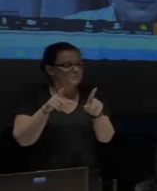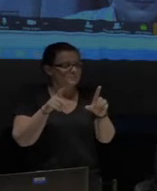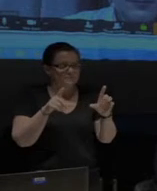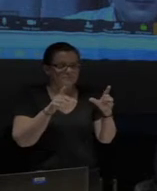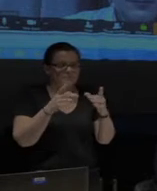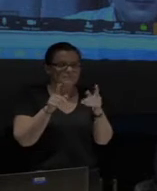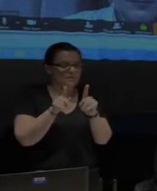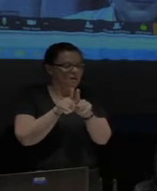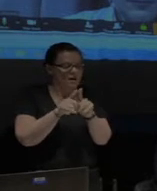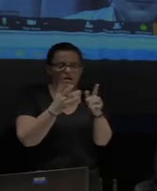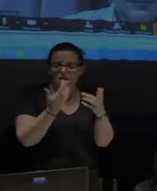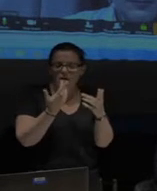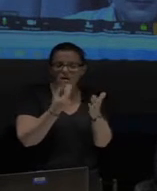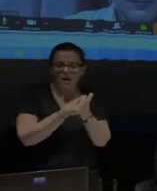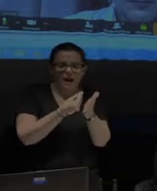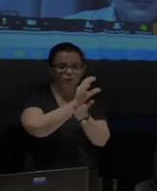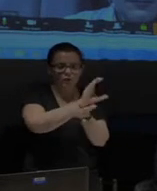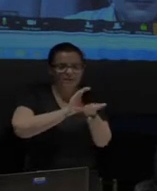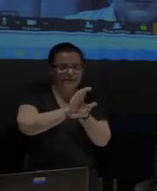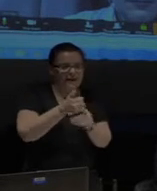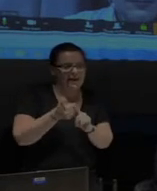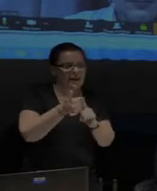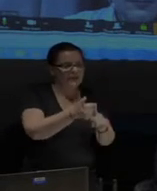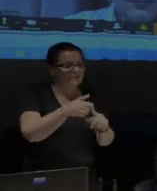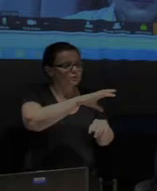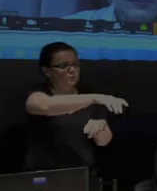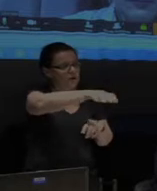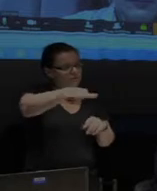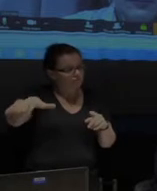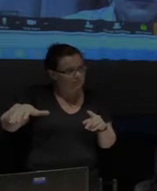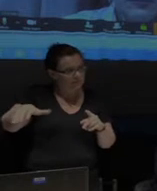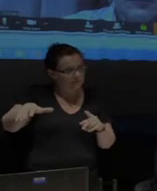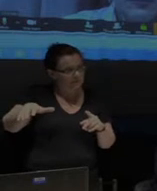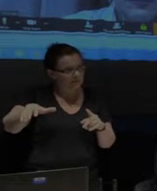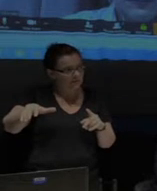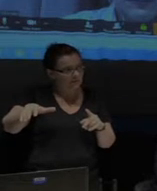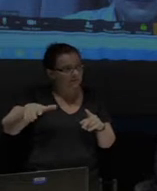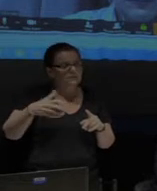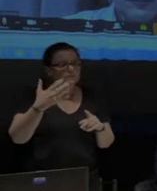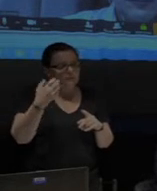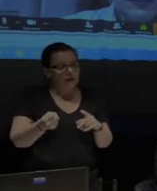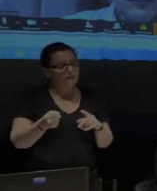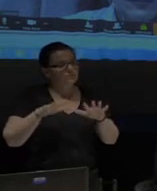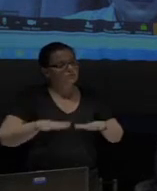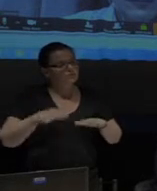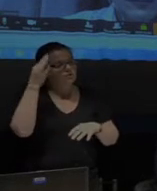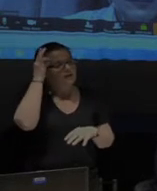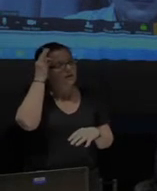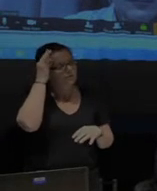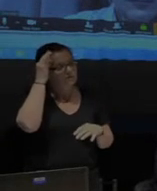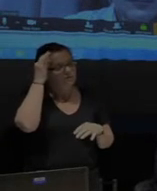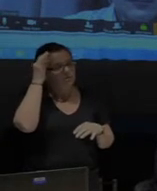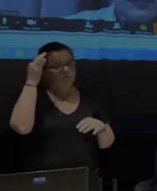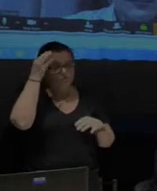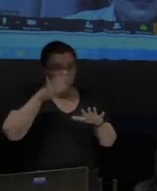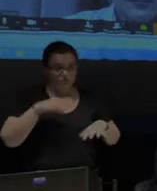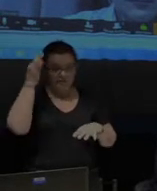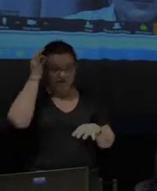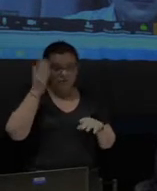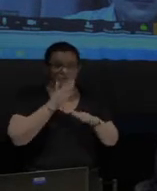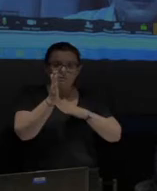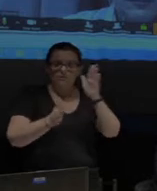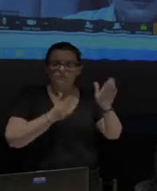countries. The whole cultural thing. You have the British Council, for example, who will go and promote British Council and the